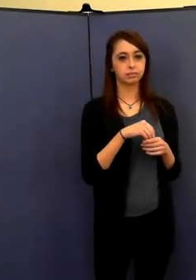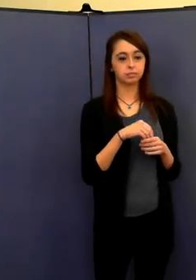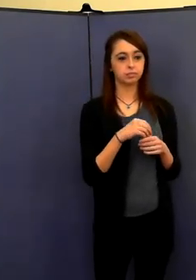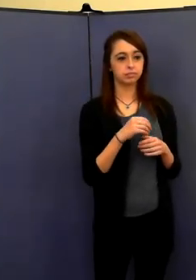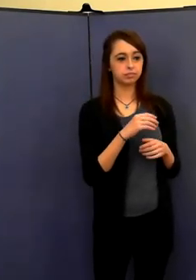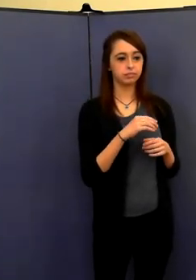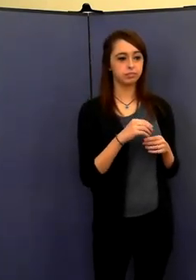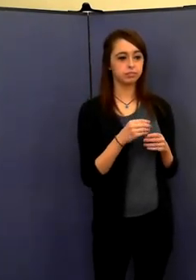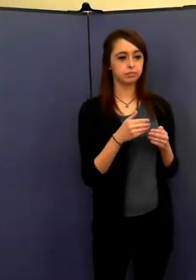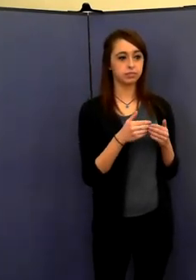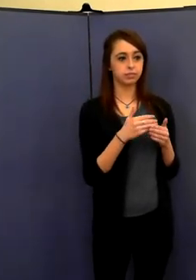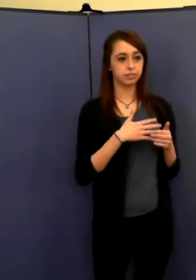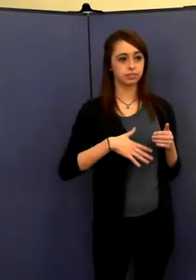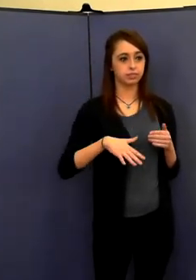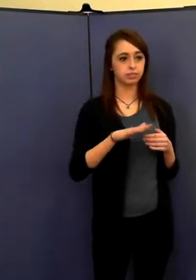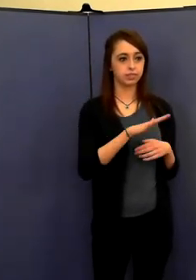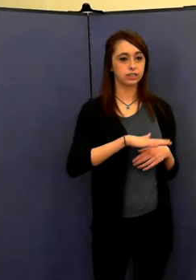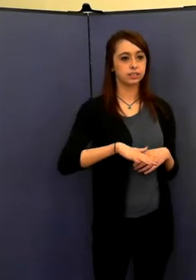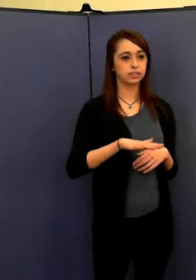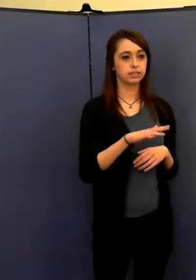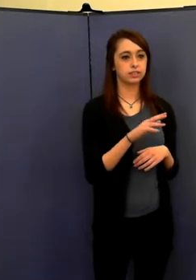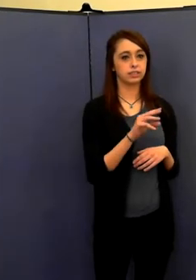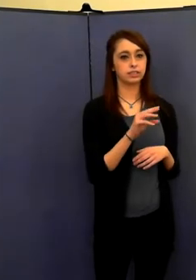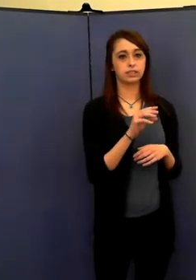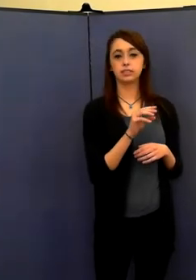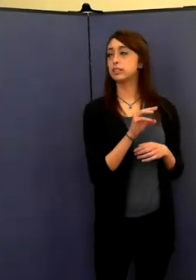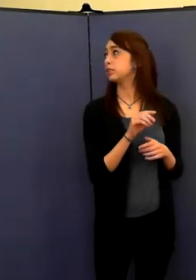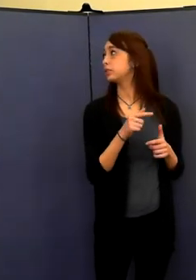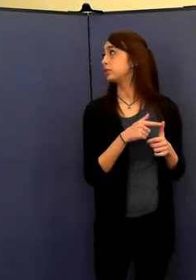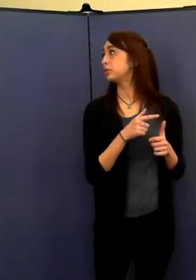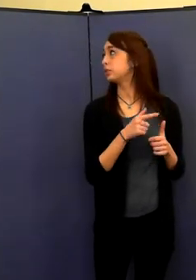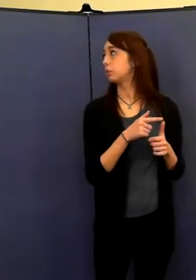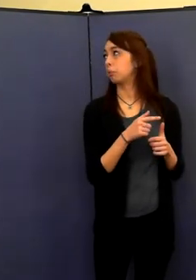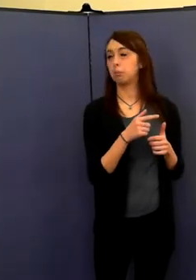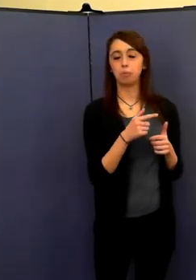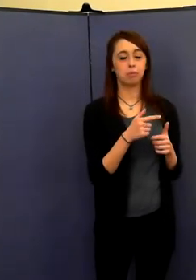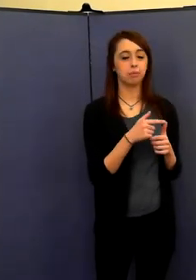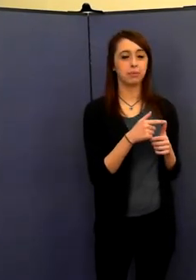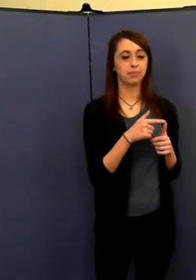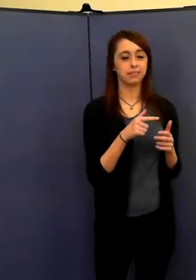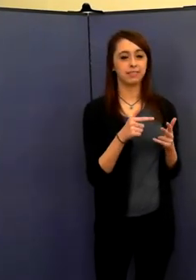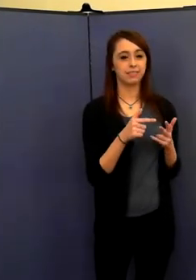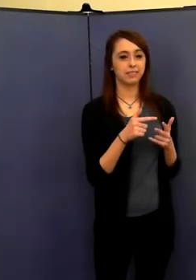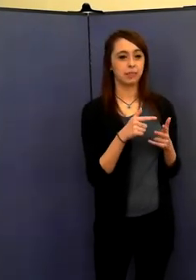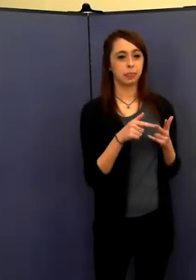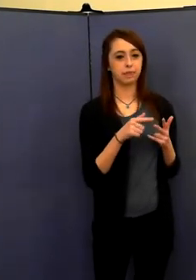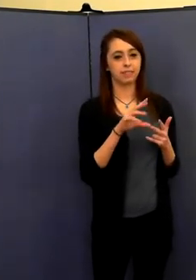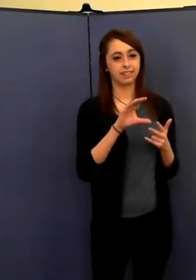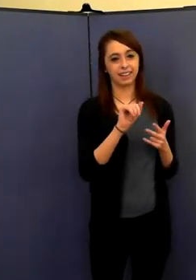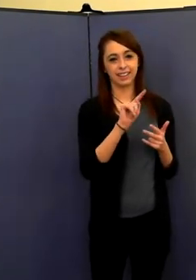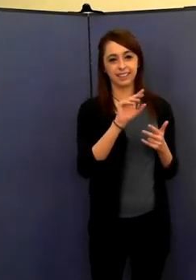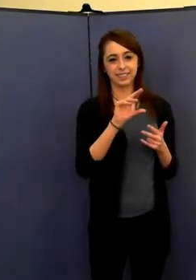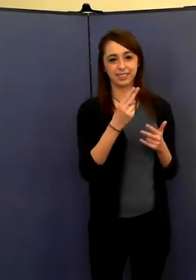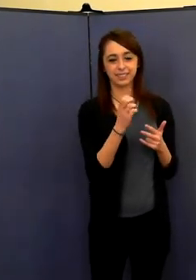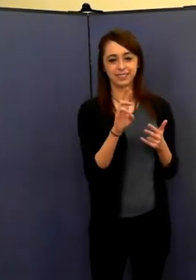baseman, shortstop, third baseman, and the catcher. And then in outfield, there's right